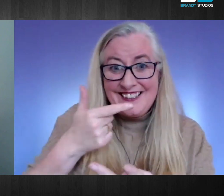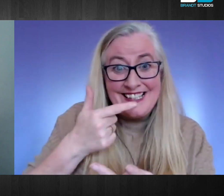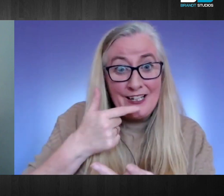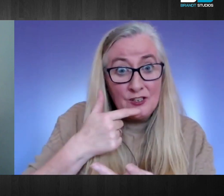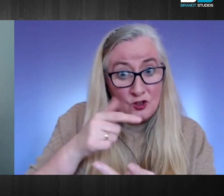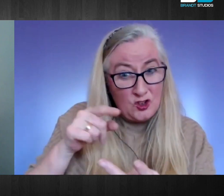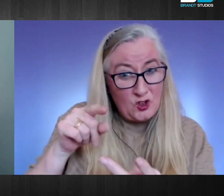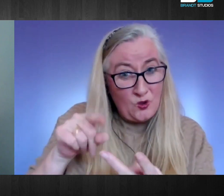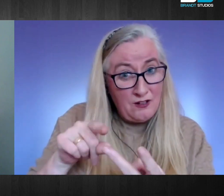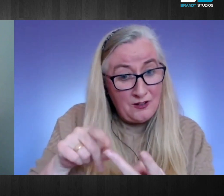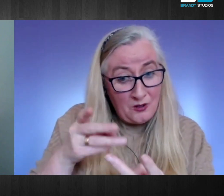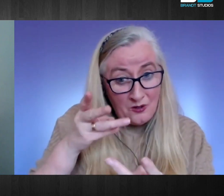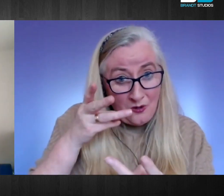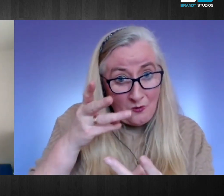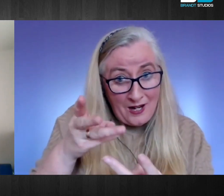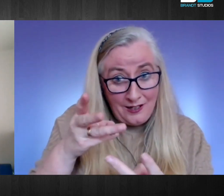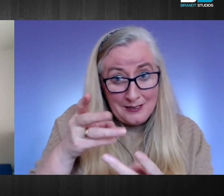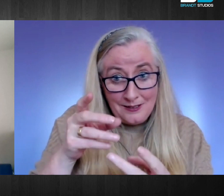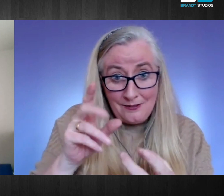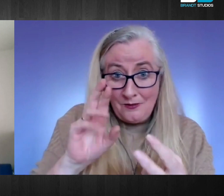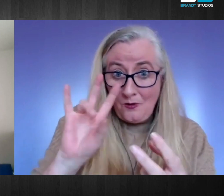take a similar approach?